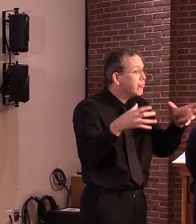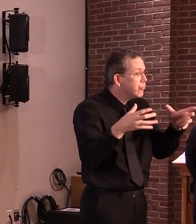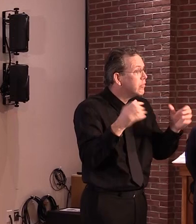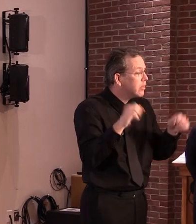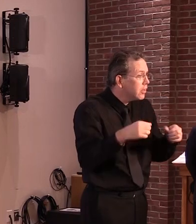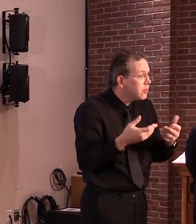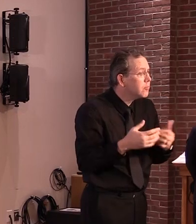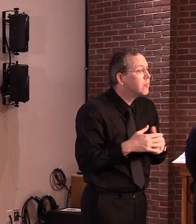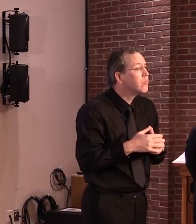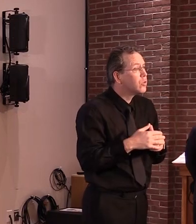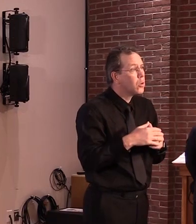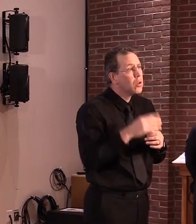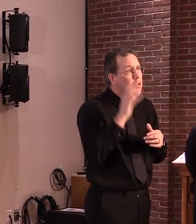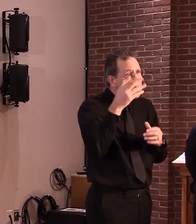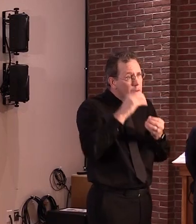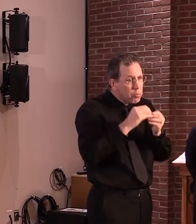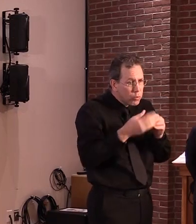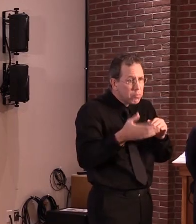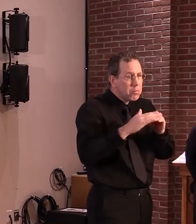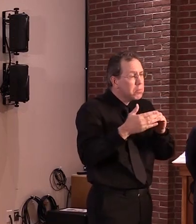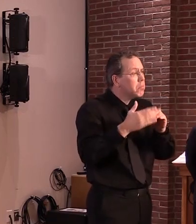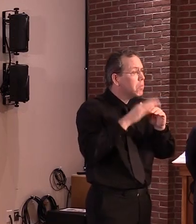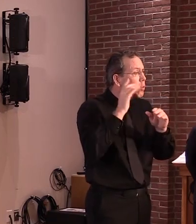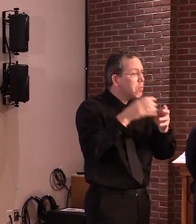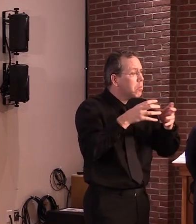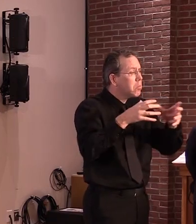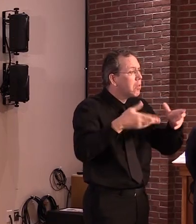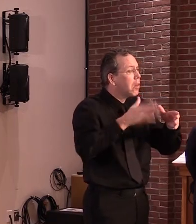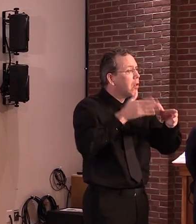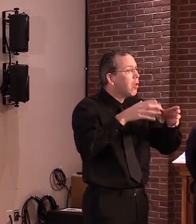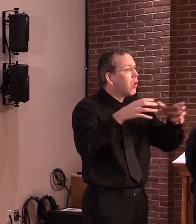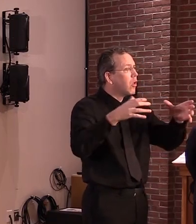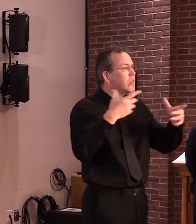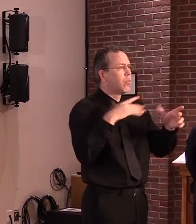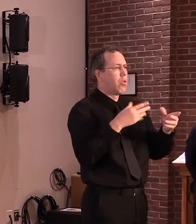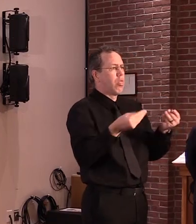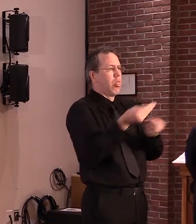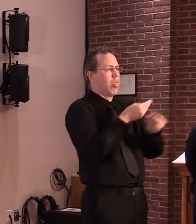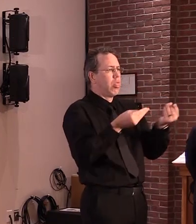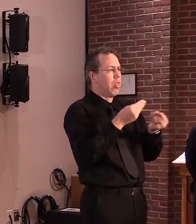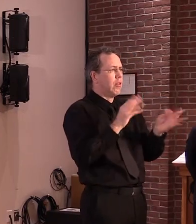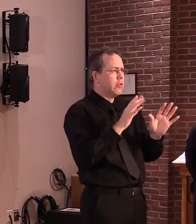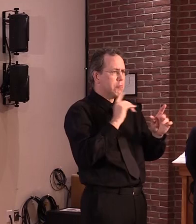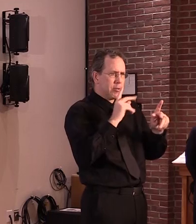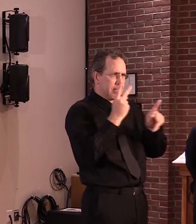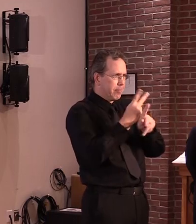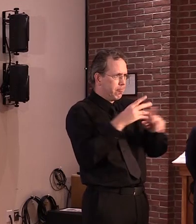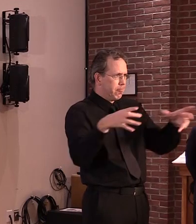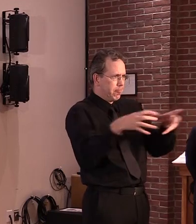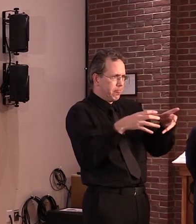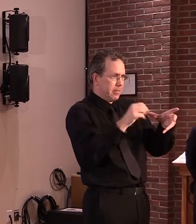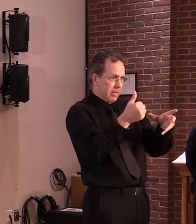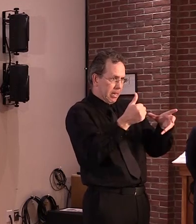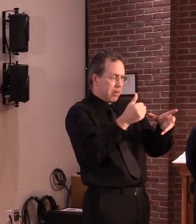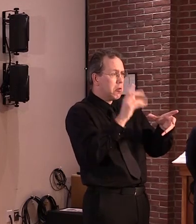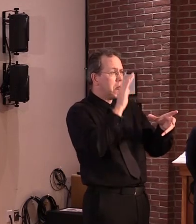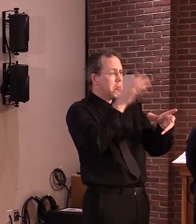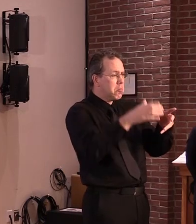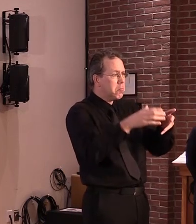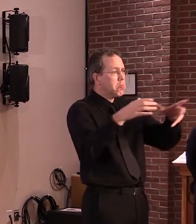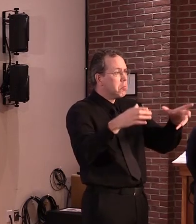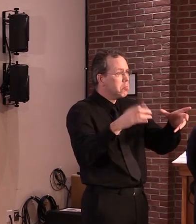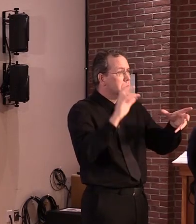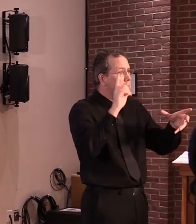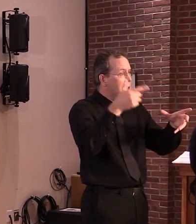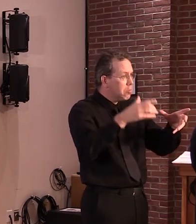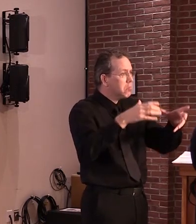transmit virus to other people is much greater the more people you have together in close proximity. And in fact, when